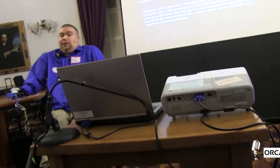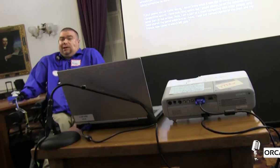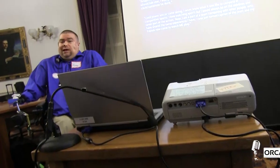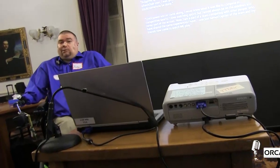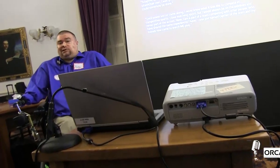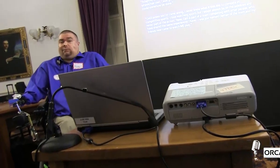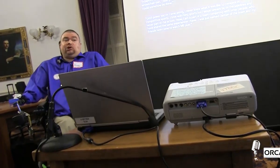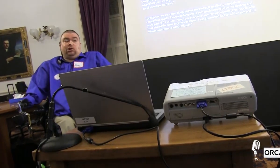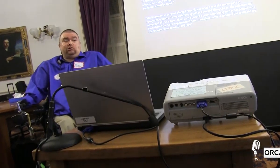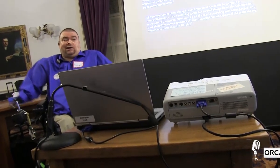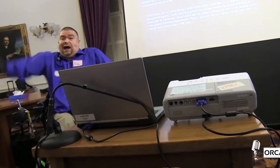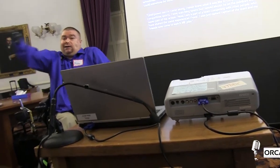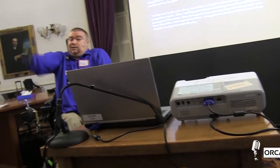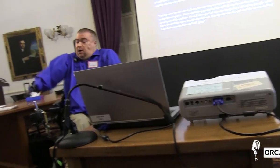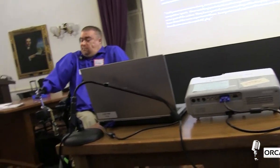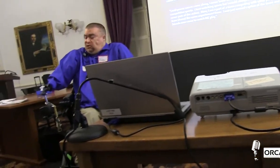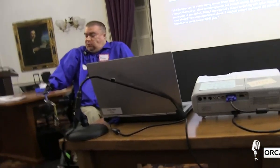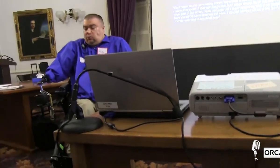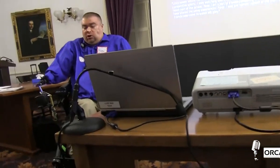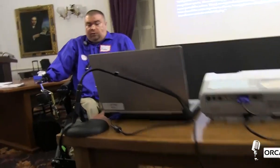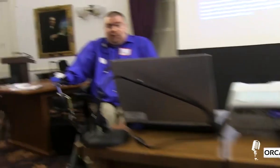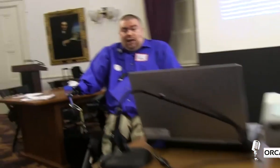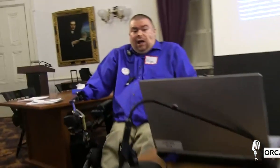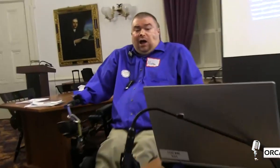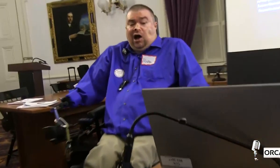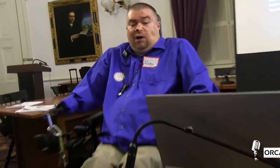he was able to use that